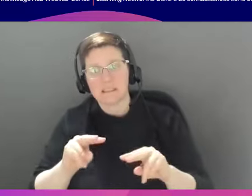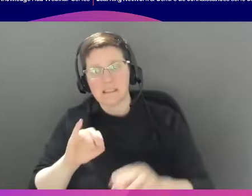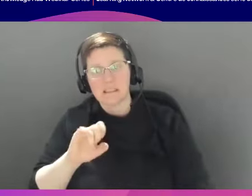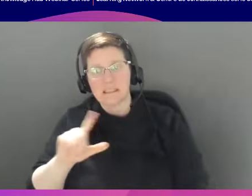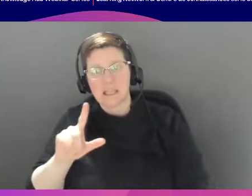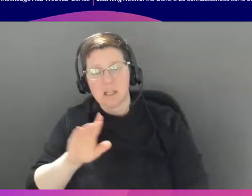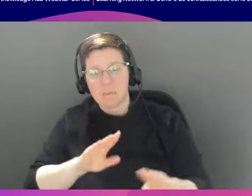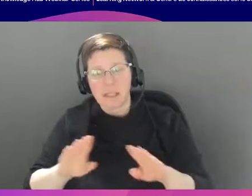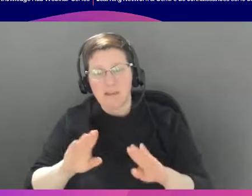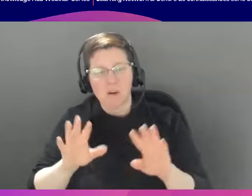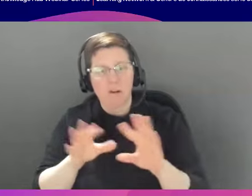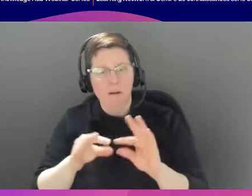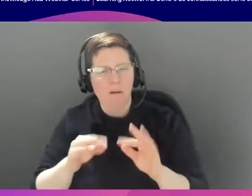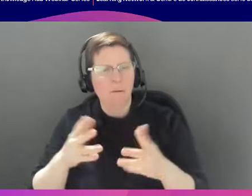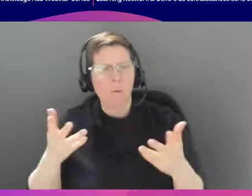rhetoric.